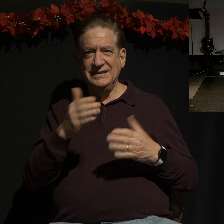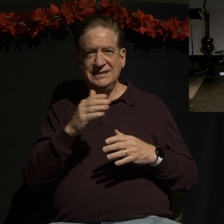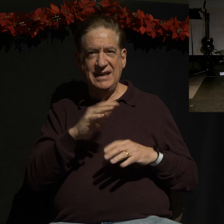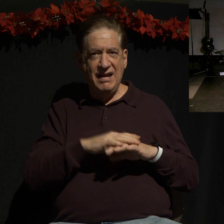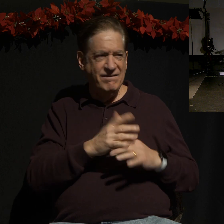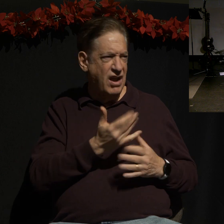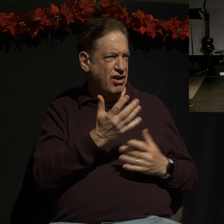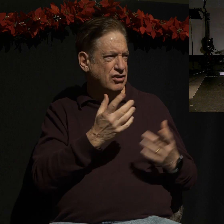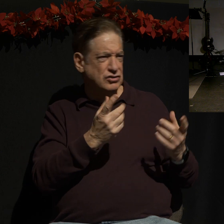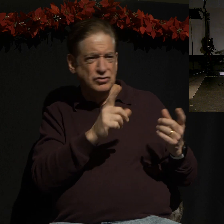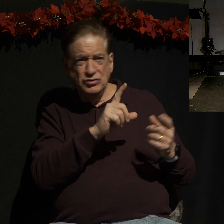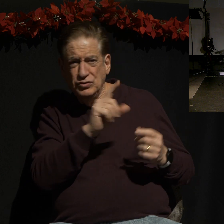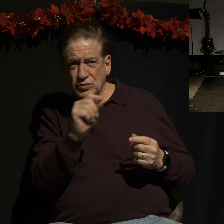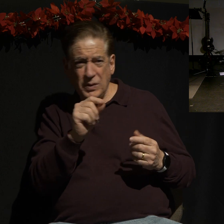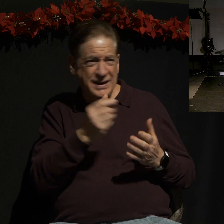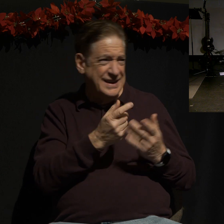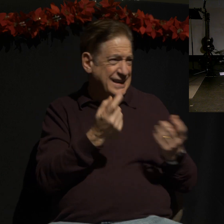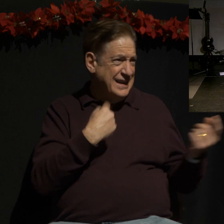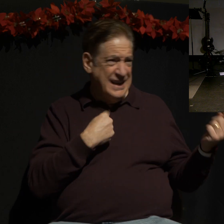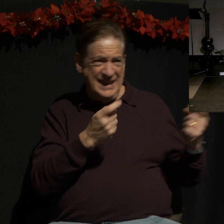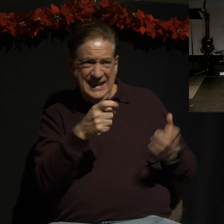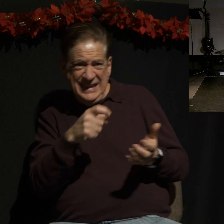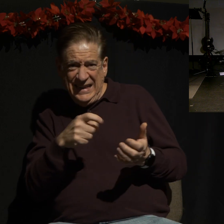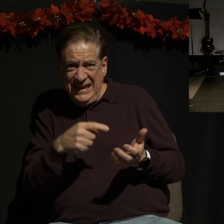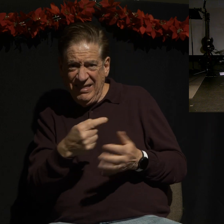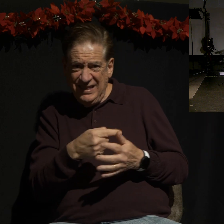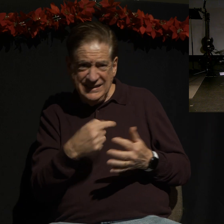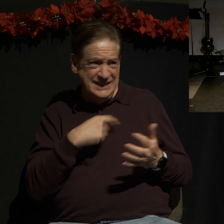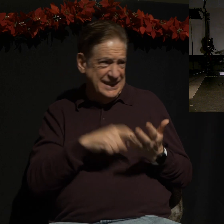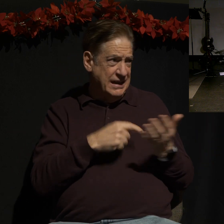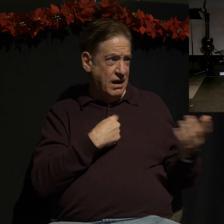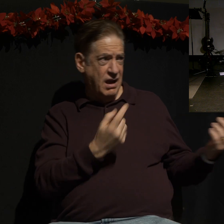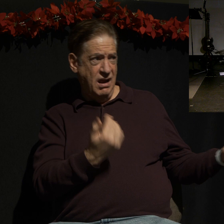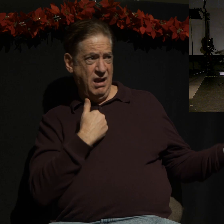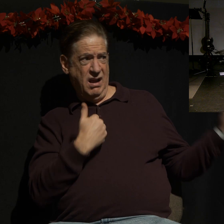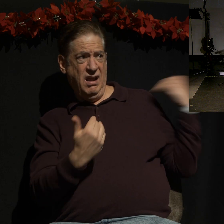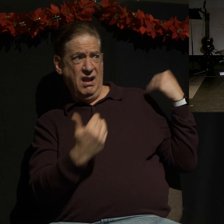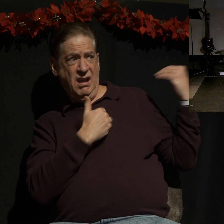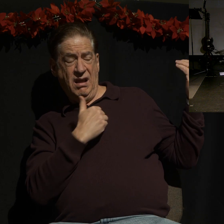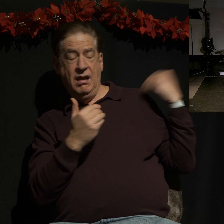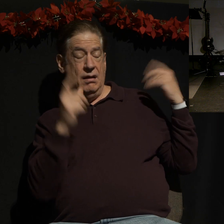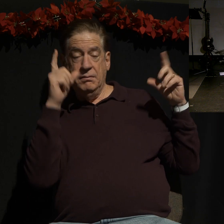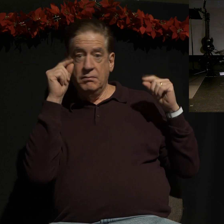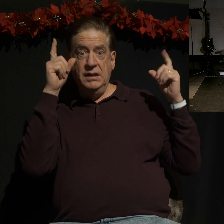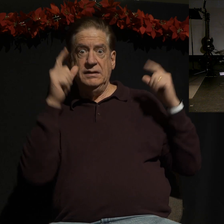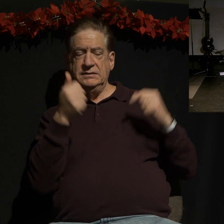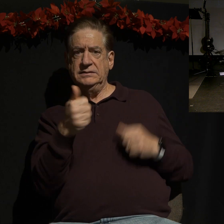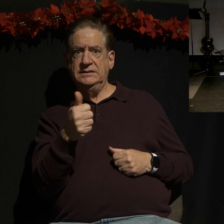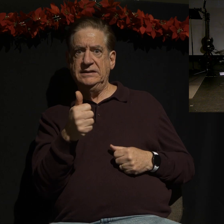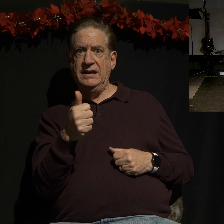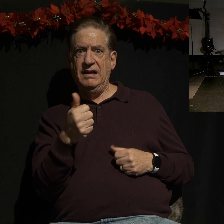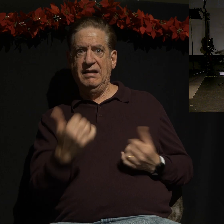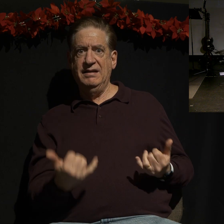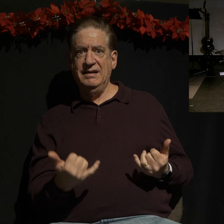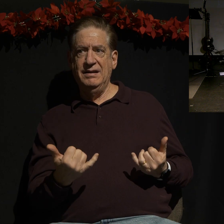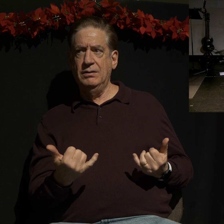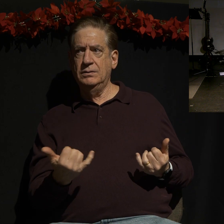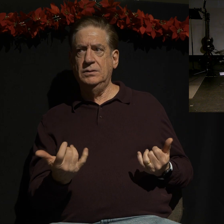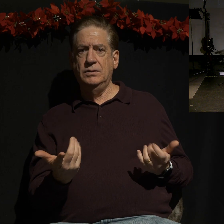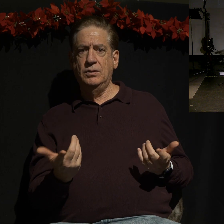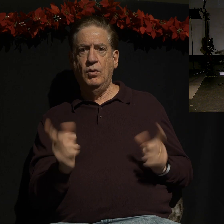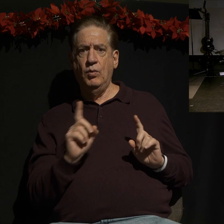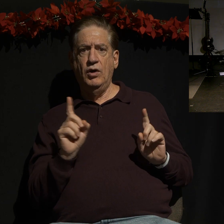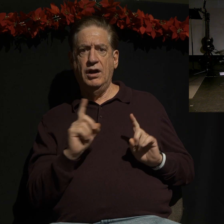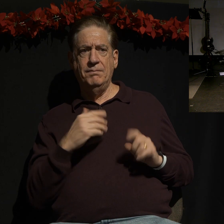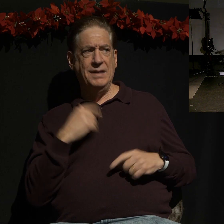from work. Everybody needs something right now. And you blink and it's 10 o'clock. Where